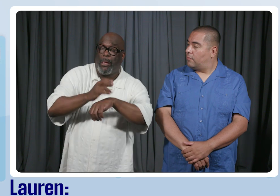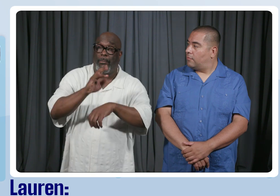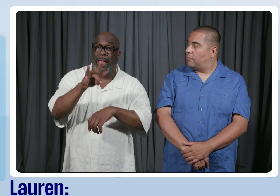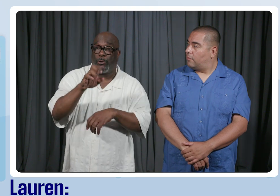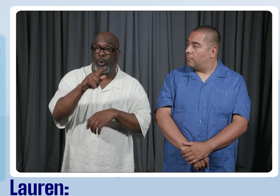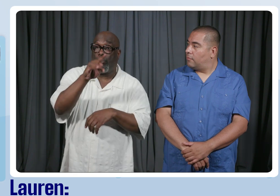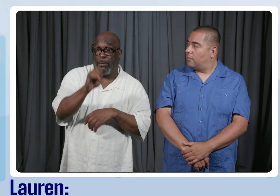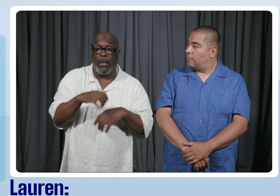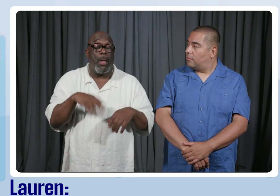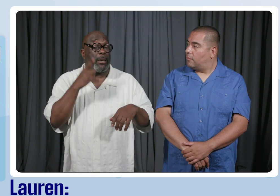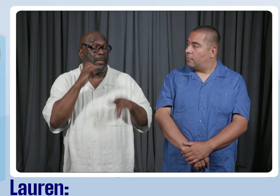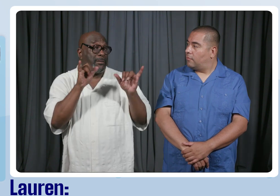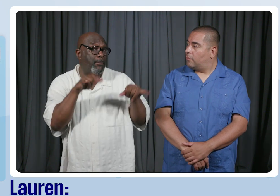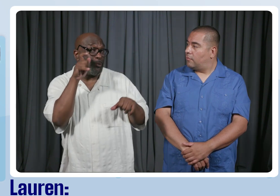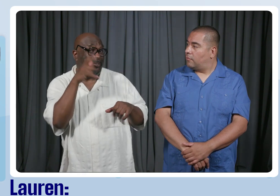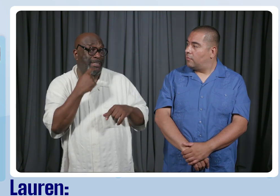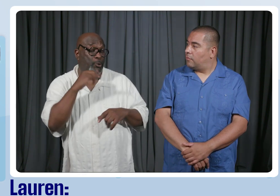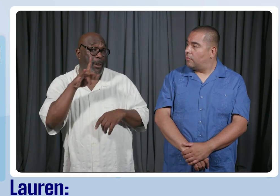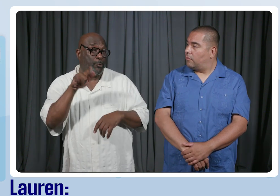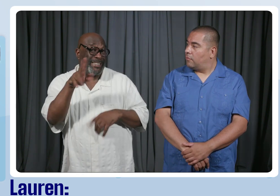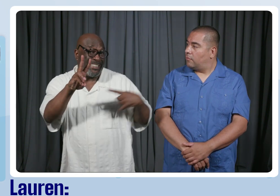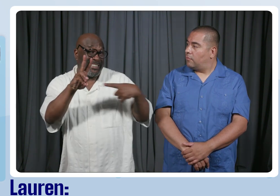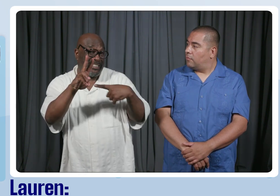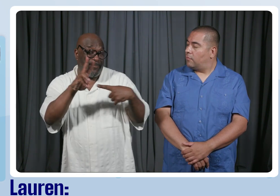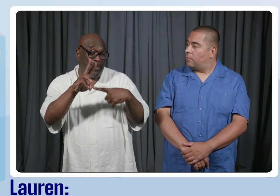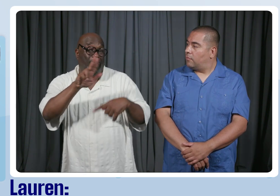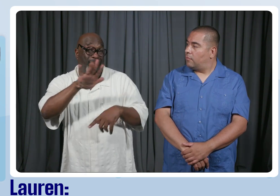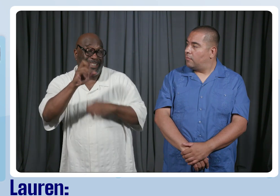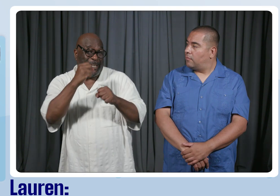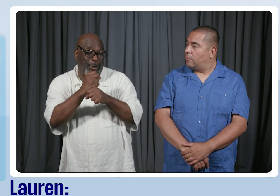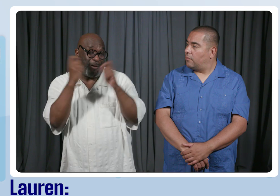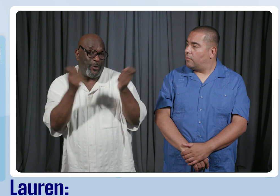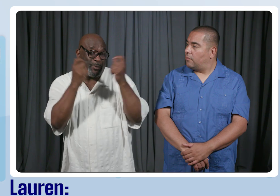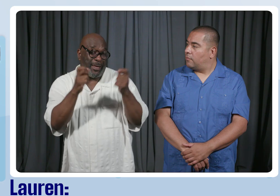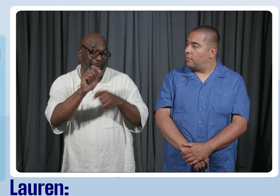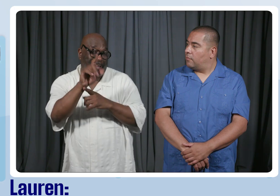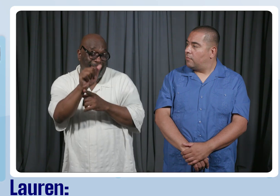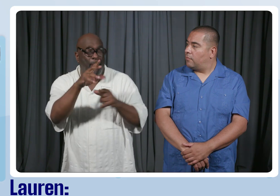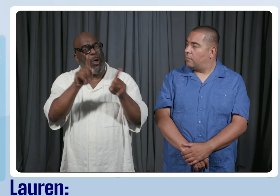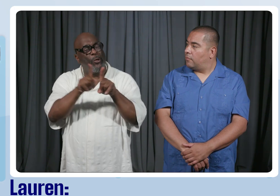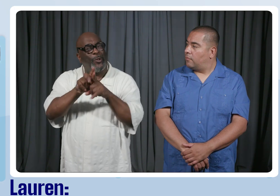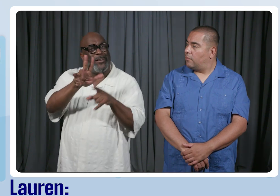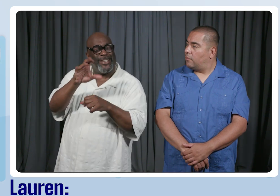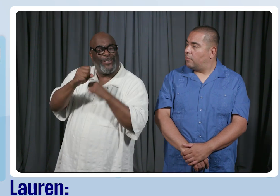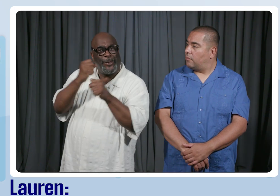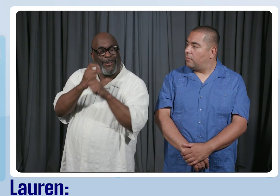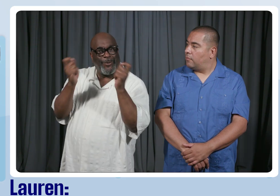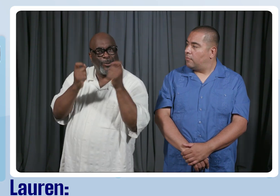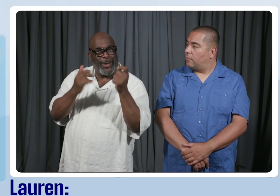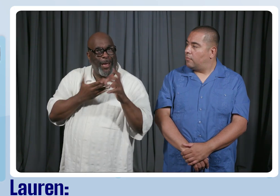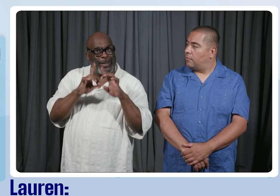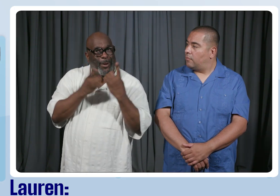July 26th is the 35th anniversary of the Americans with Disabilities Act. And also 35th anniversary of our